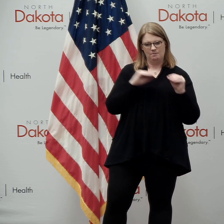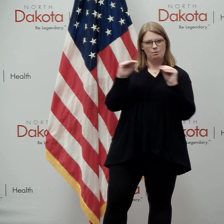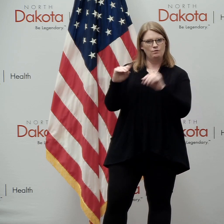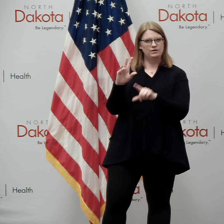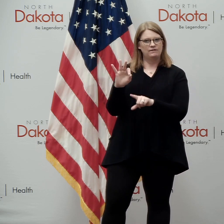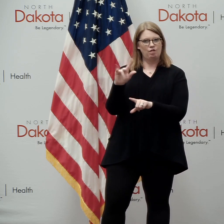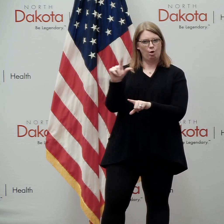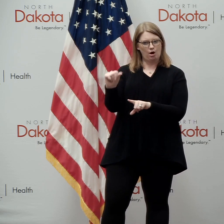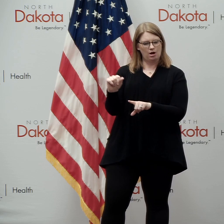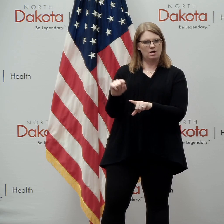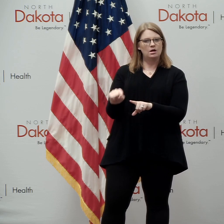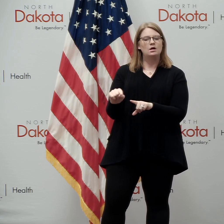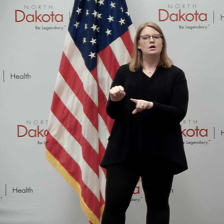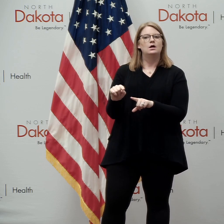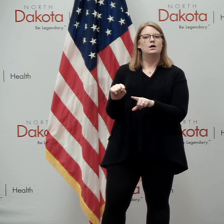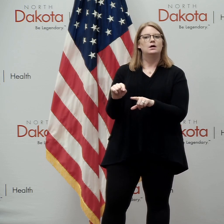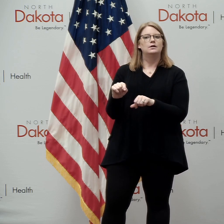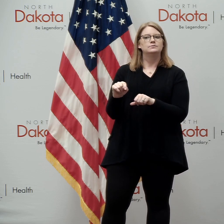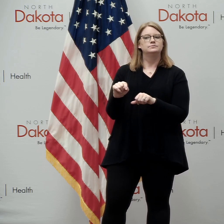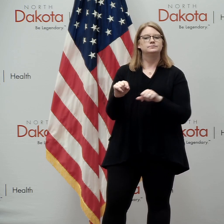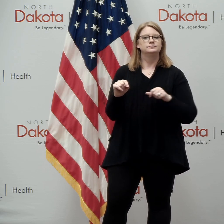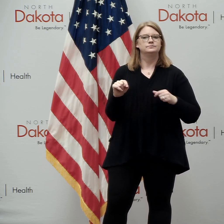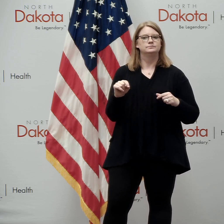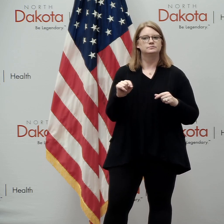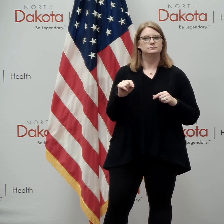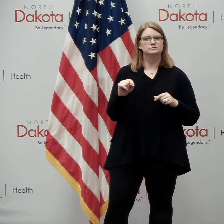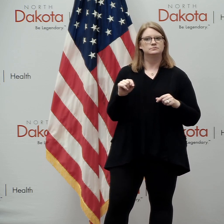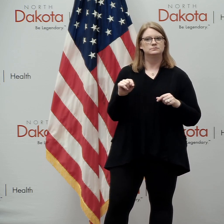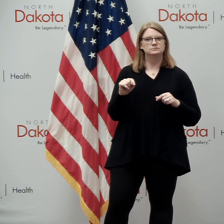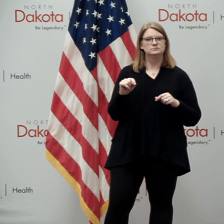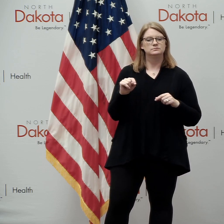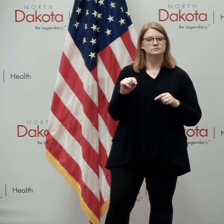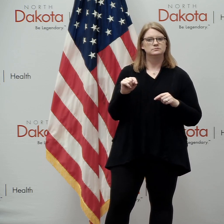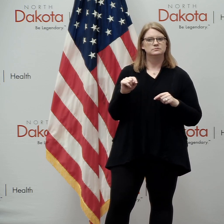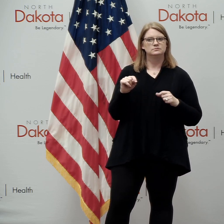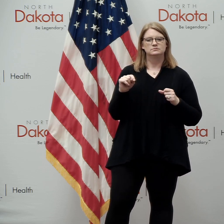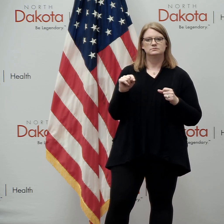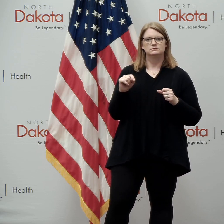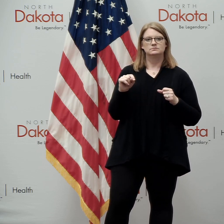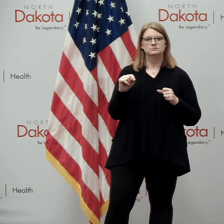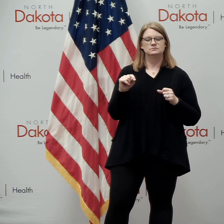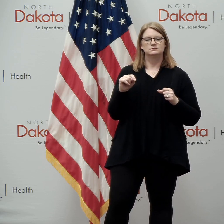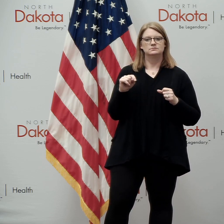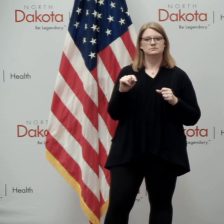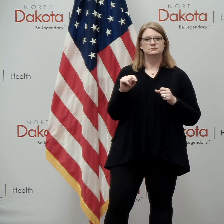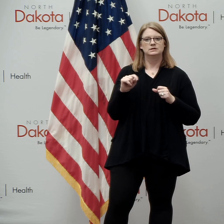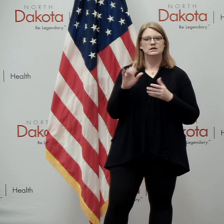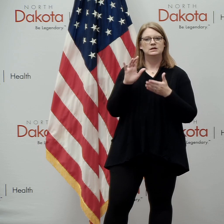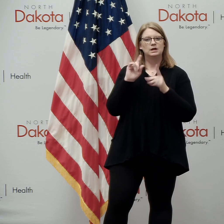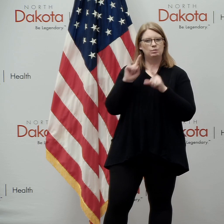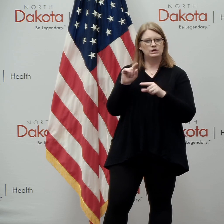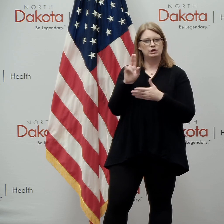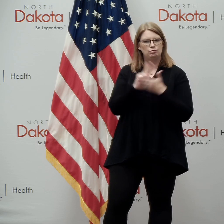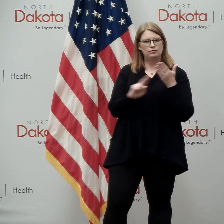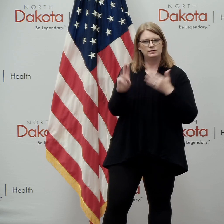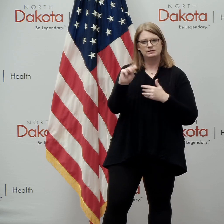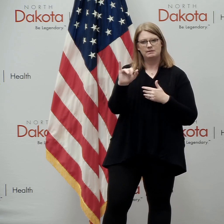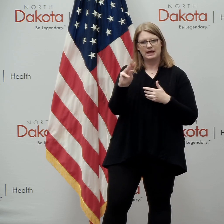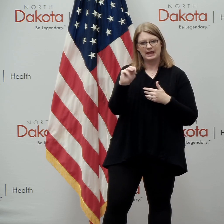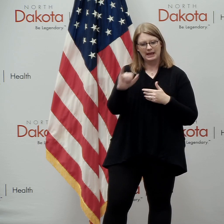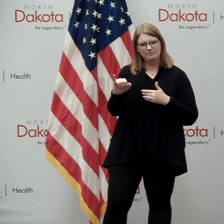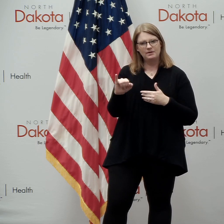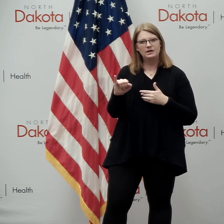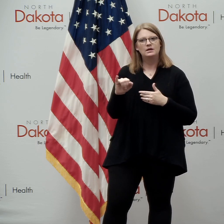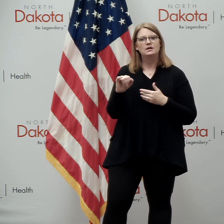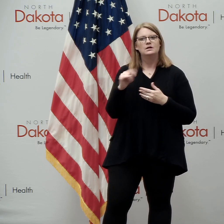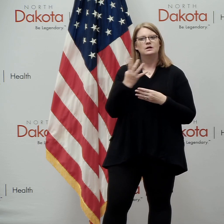was 11. He's attended multiple times school at the University of Miami. He had an undergraduate